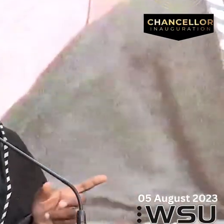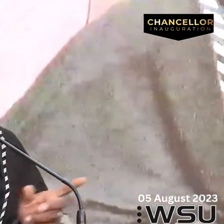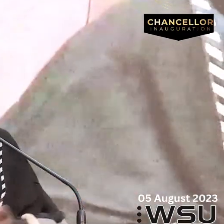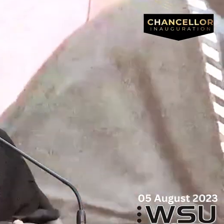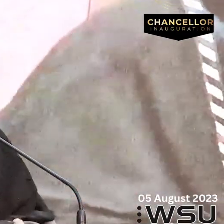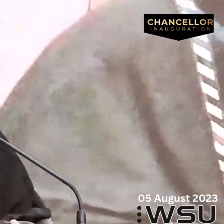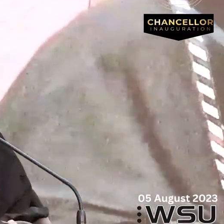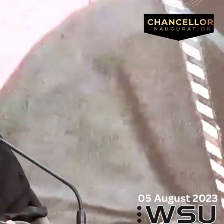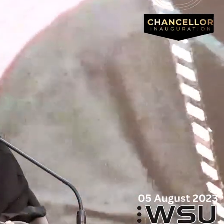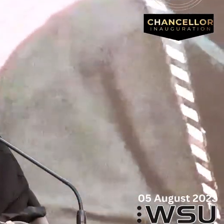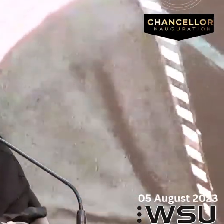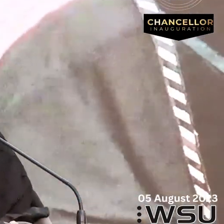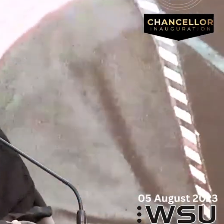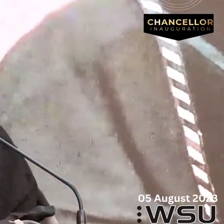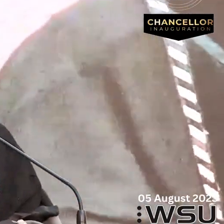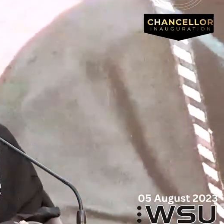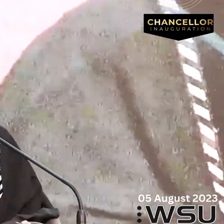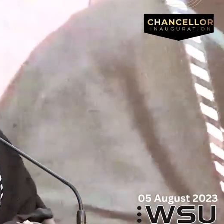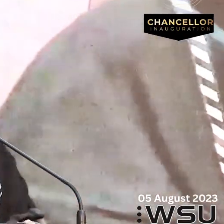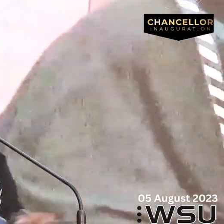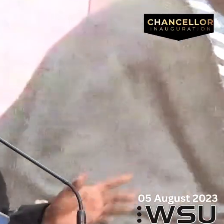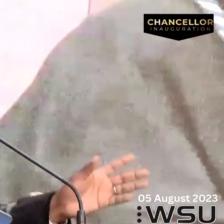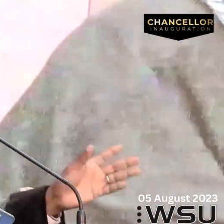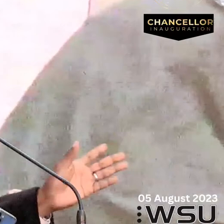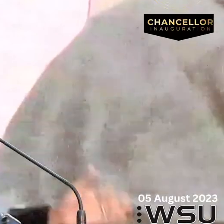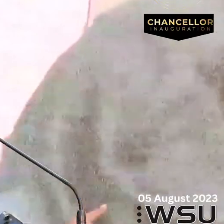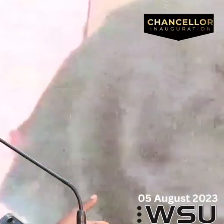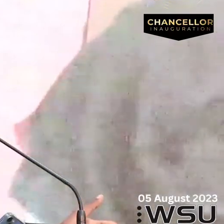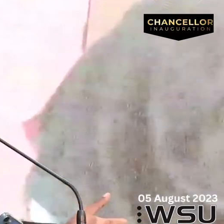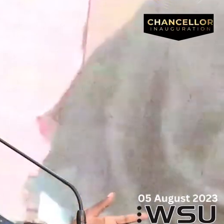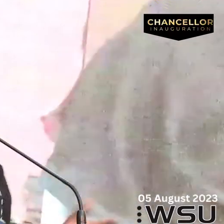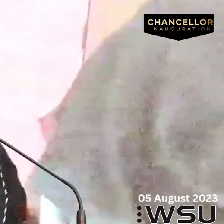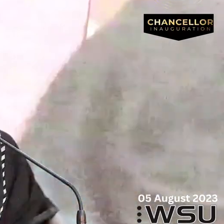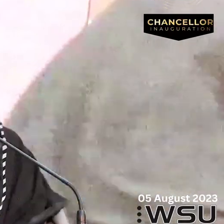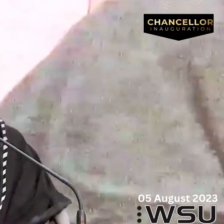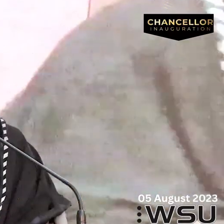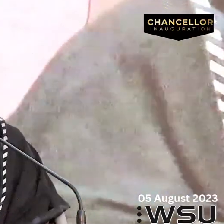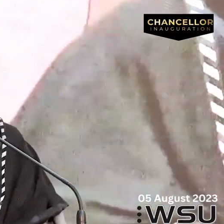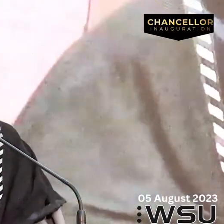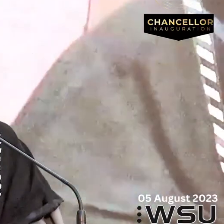Abona Papagat Waband, Kukona Abalinga Nebake,